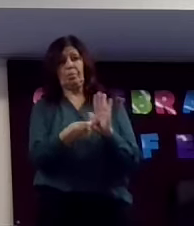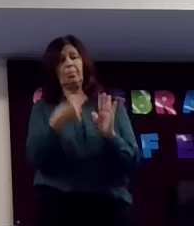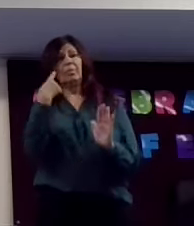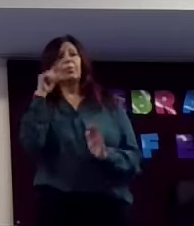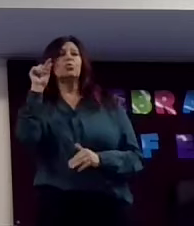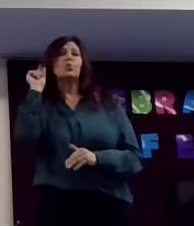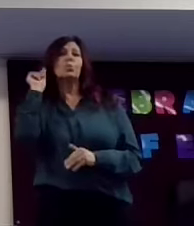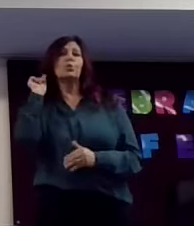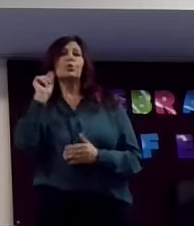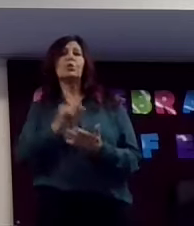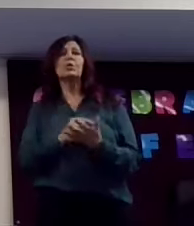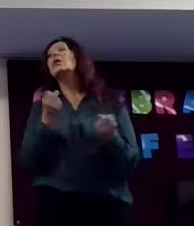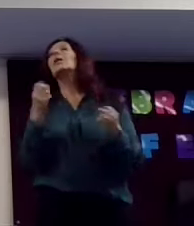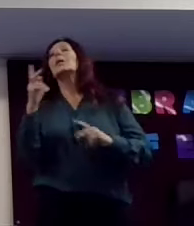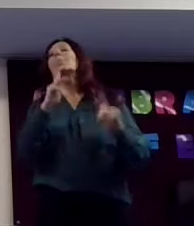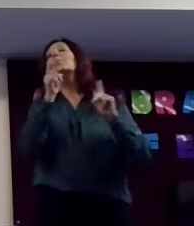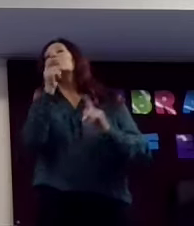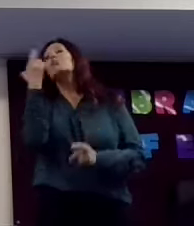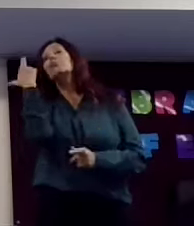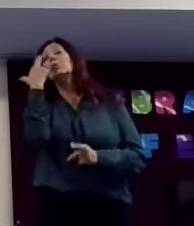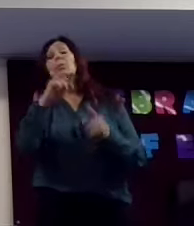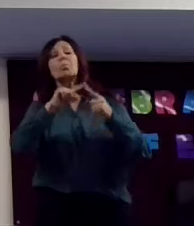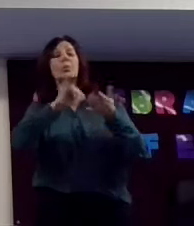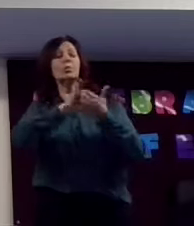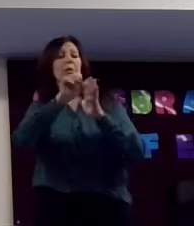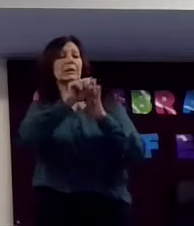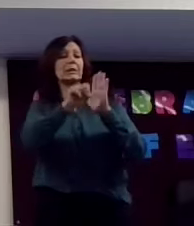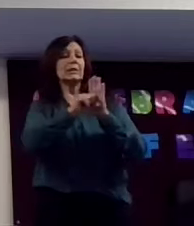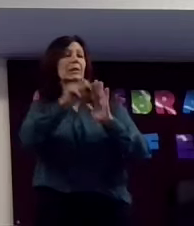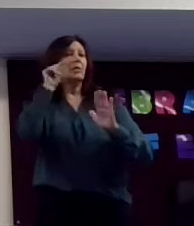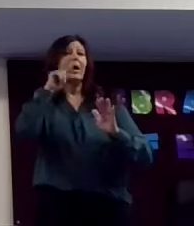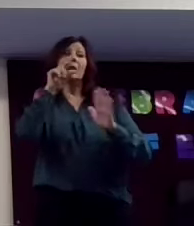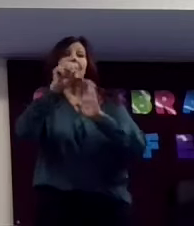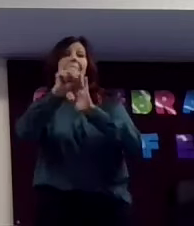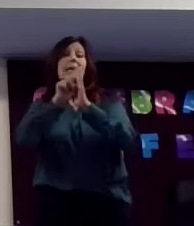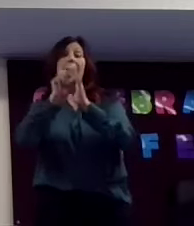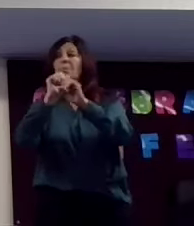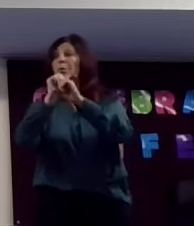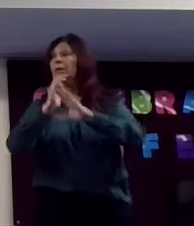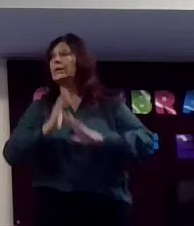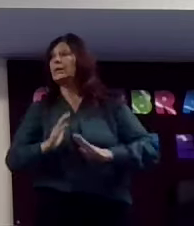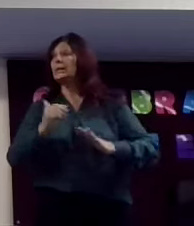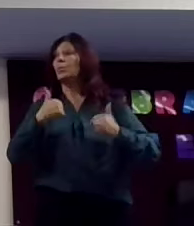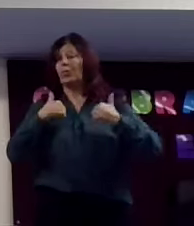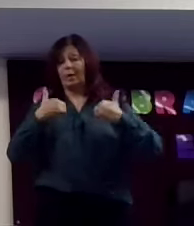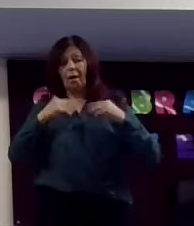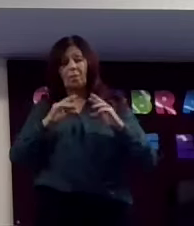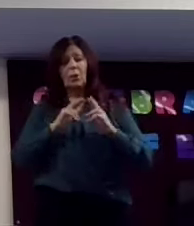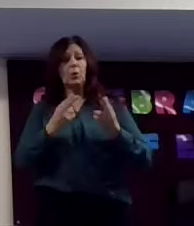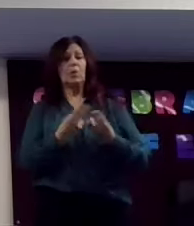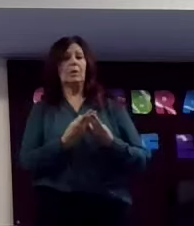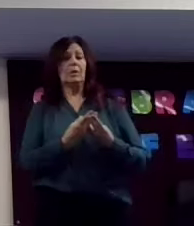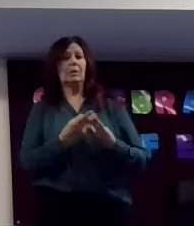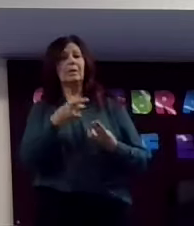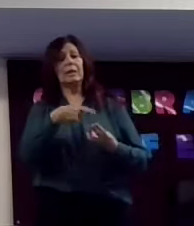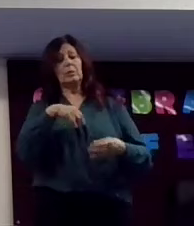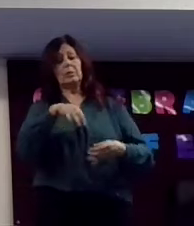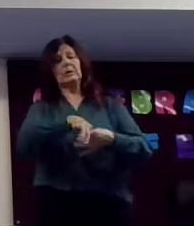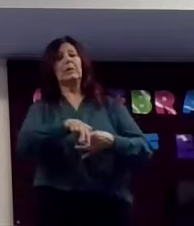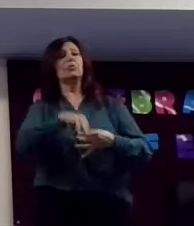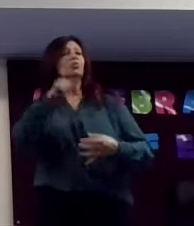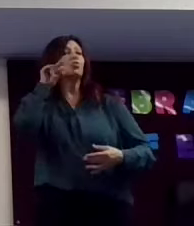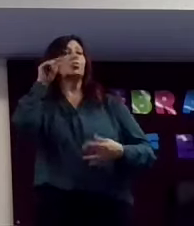for the troopers. A lot of people don't realize, but the New York State Troopers are state employees, and we have a union. And in that union, I was elected